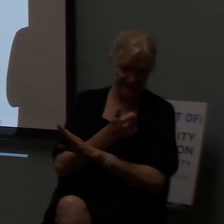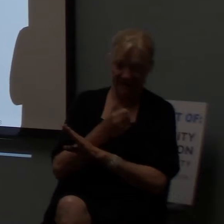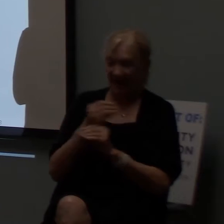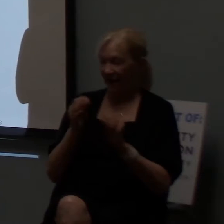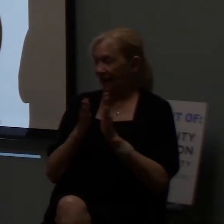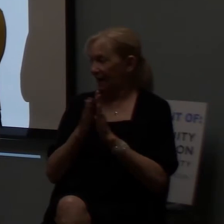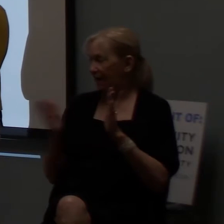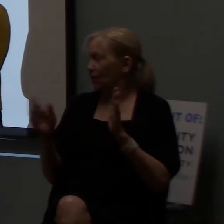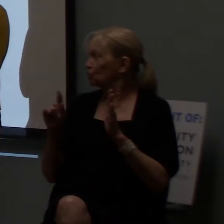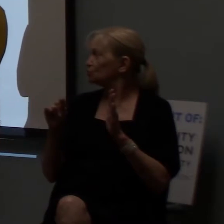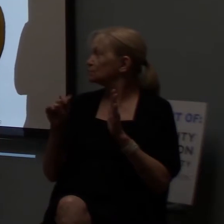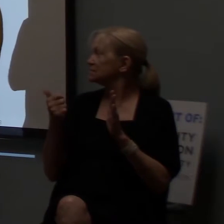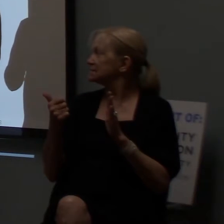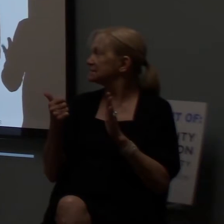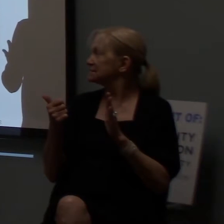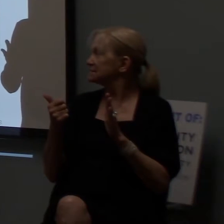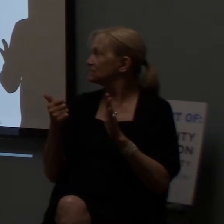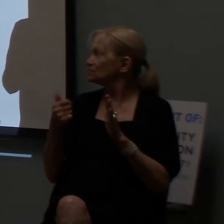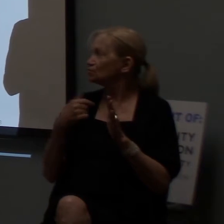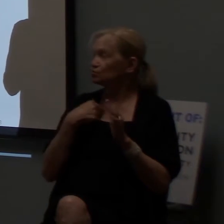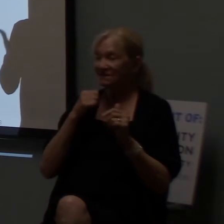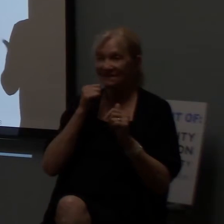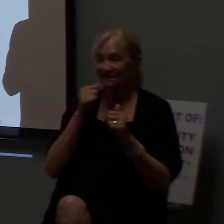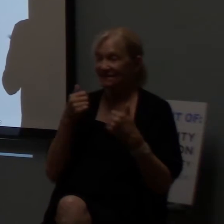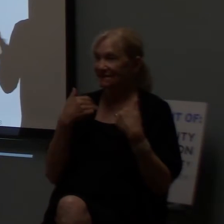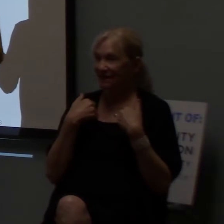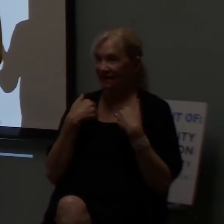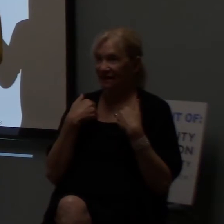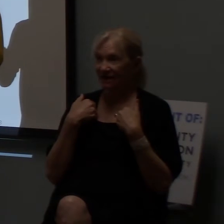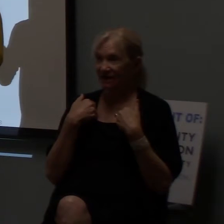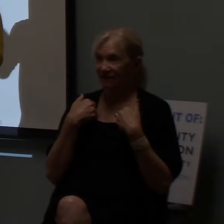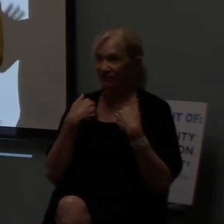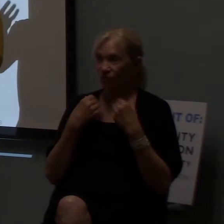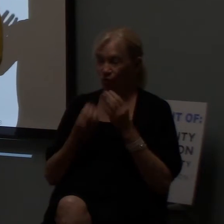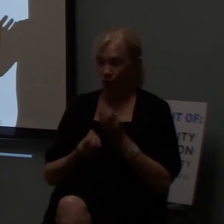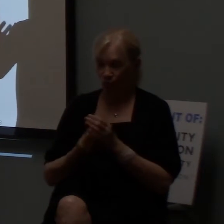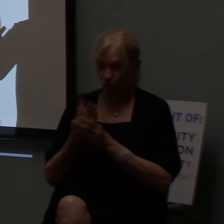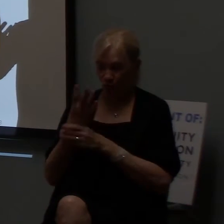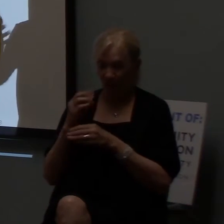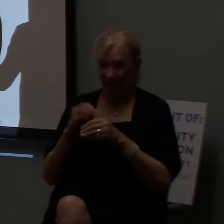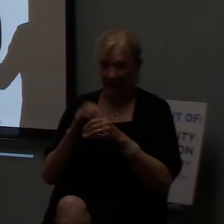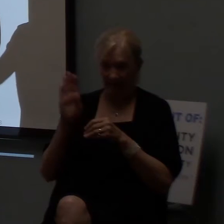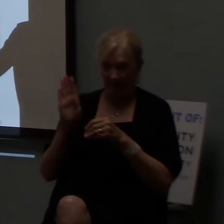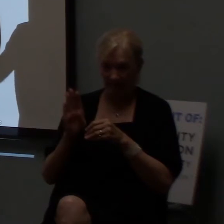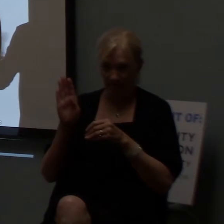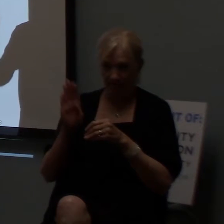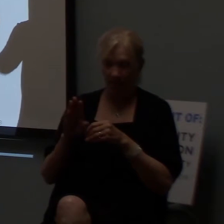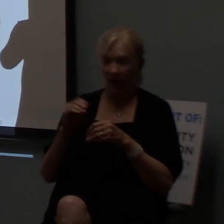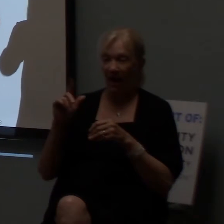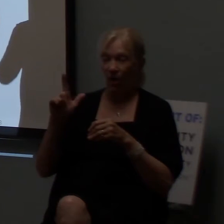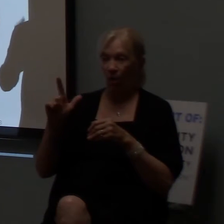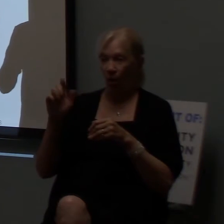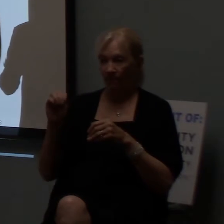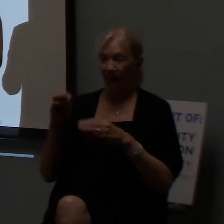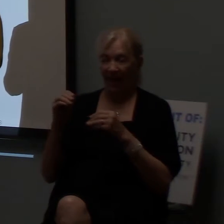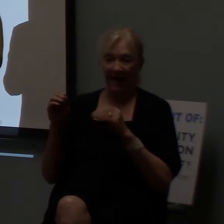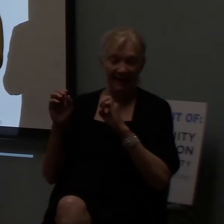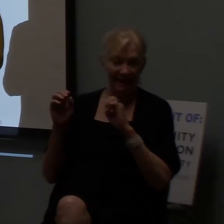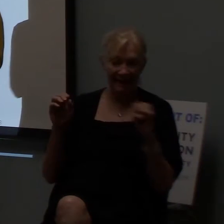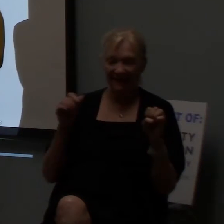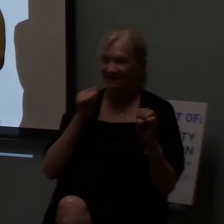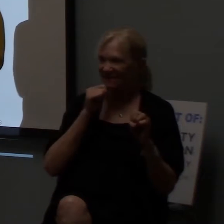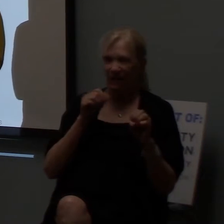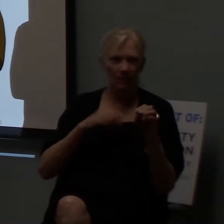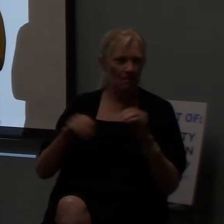maps was very, very small because we had population growth both in Boulder and in Longmont and in East County, so they didn't move around